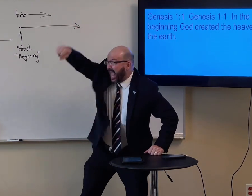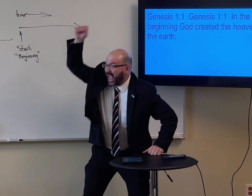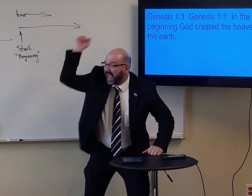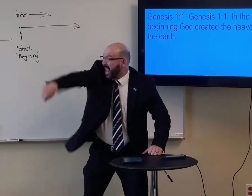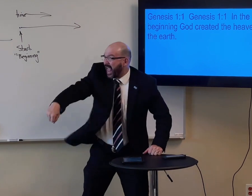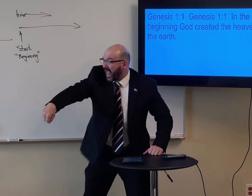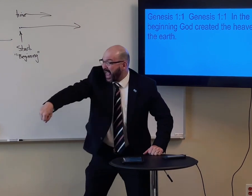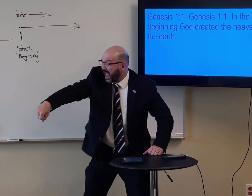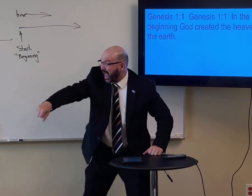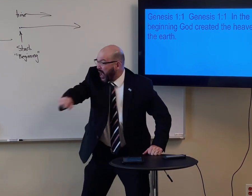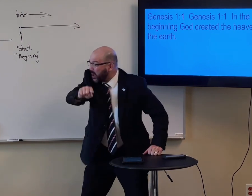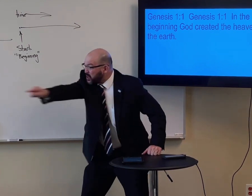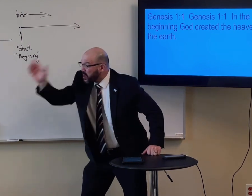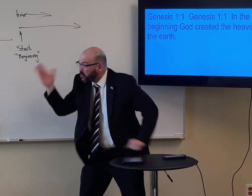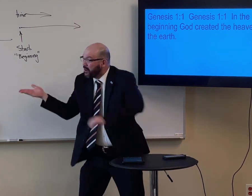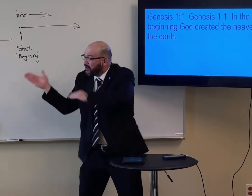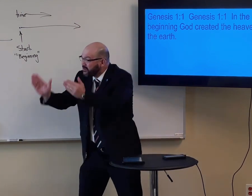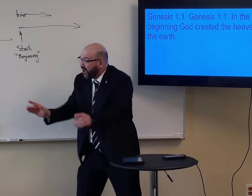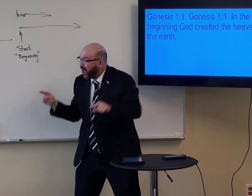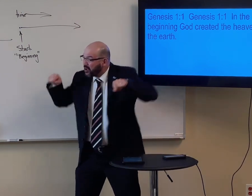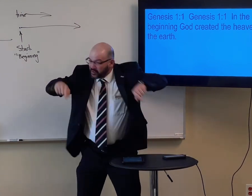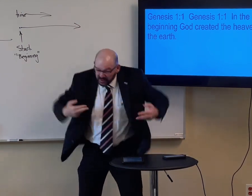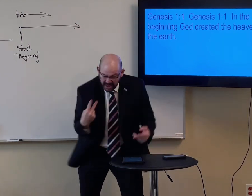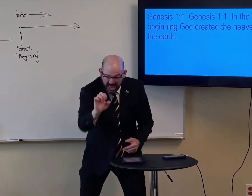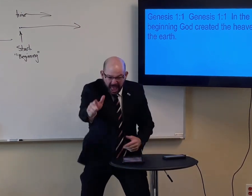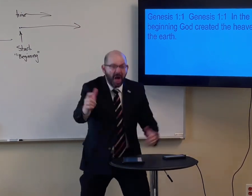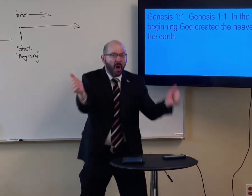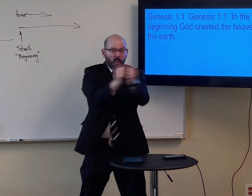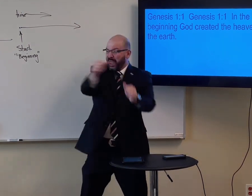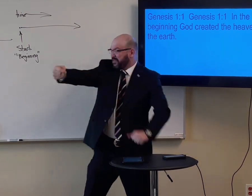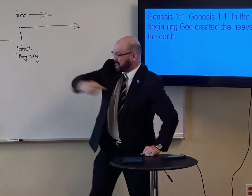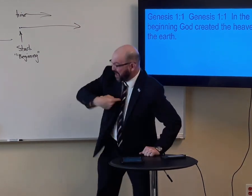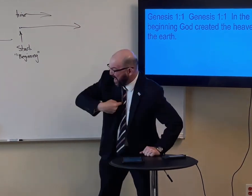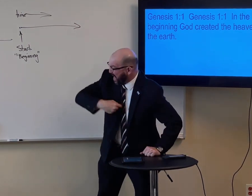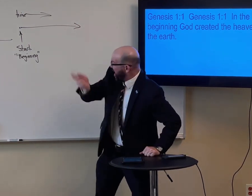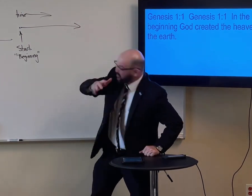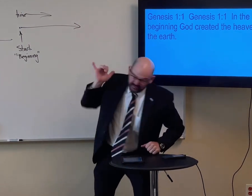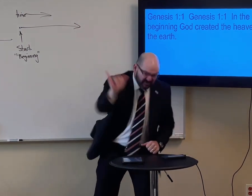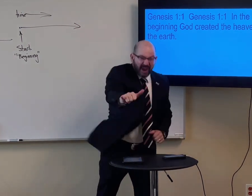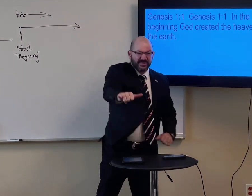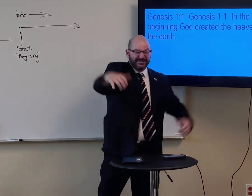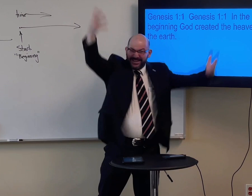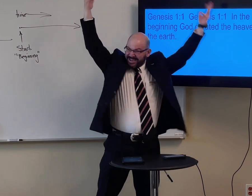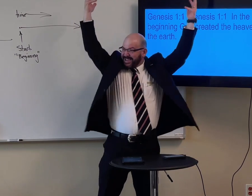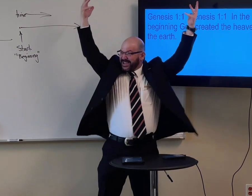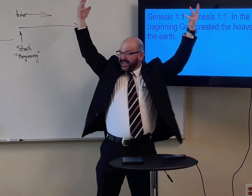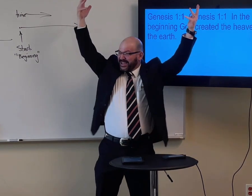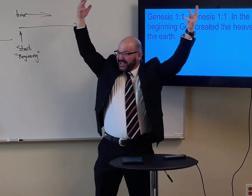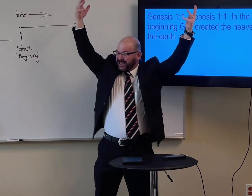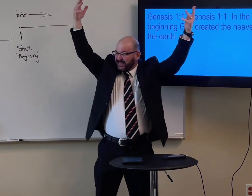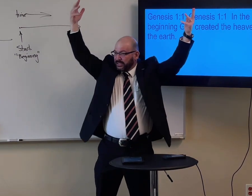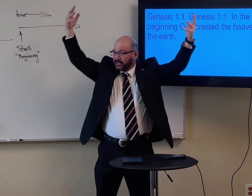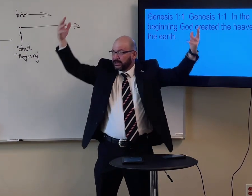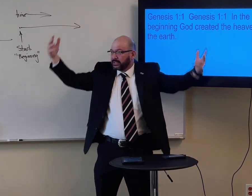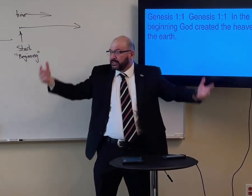And he's celebrating. You're going to die without God? You're going to die and go live with me in hell forever?